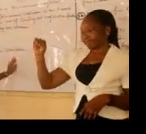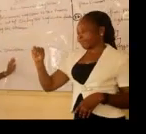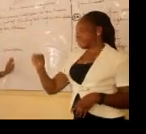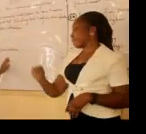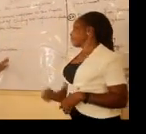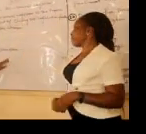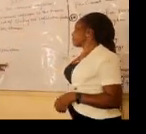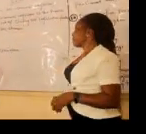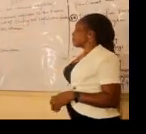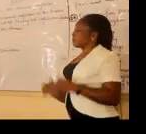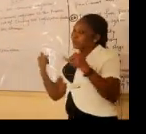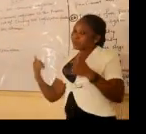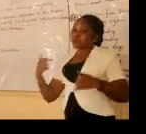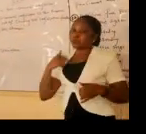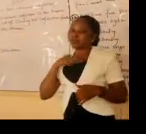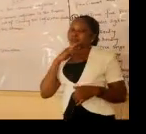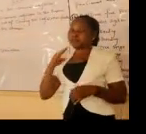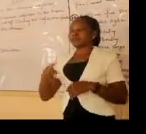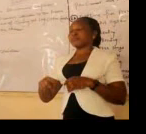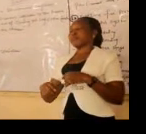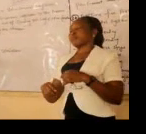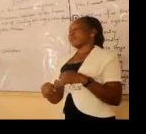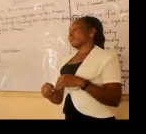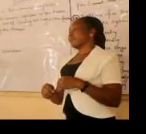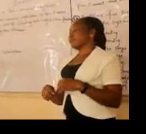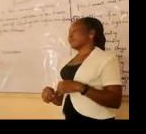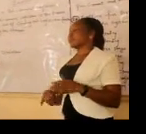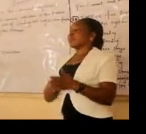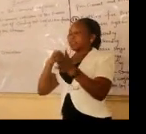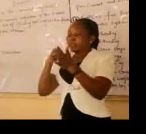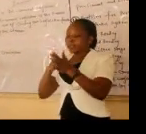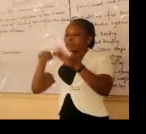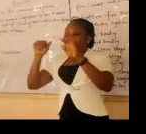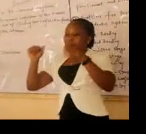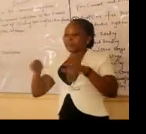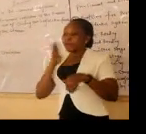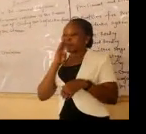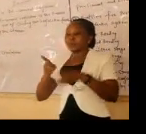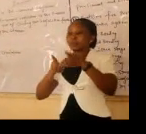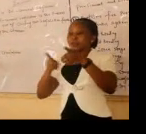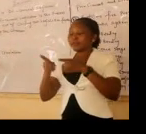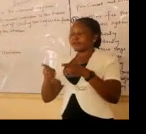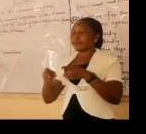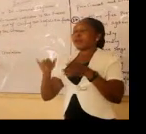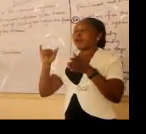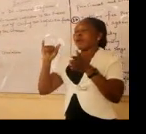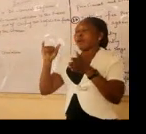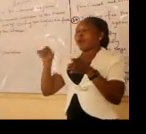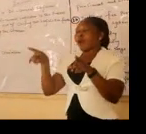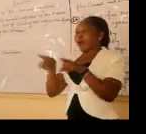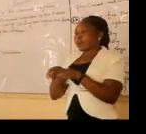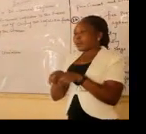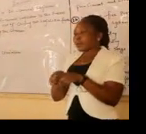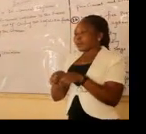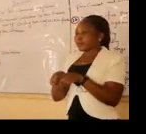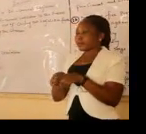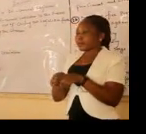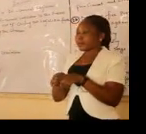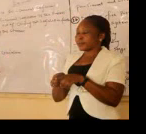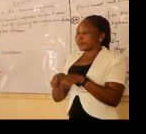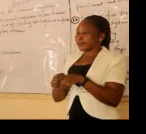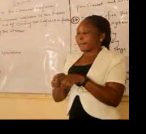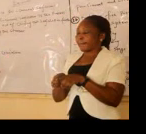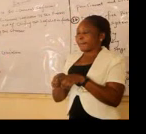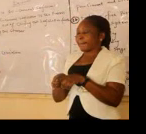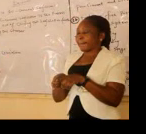define colonialism. Now, colonialism can be defined as the imposition of a more developed